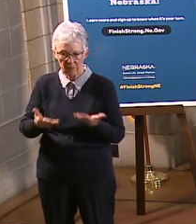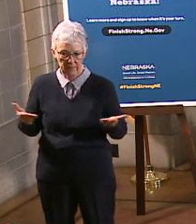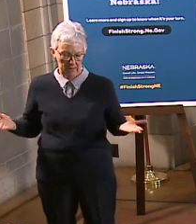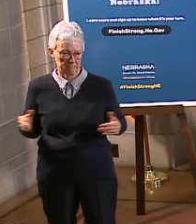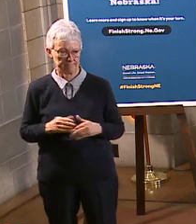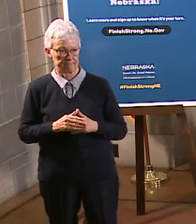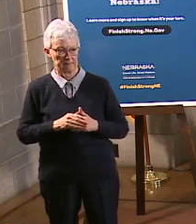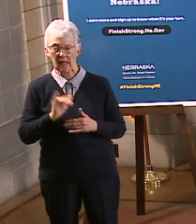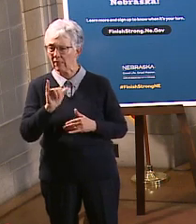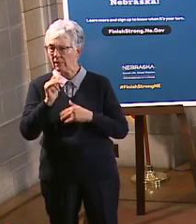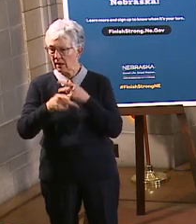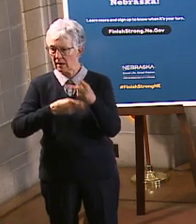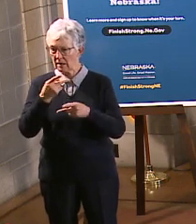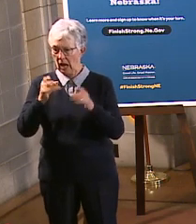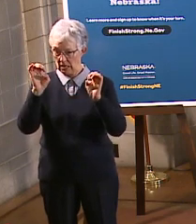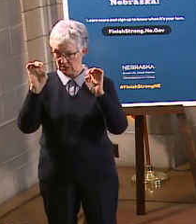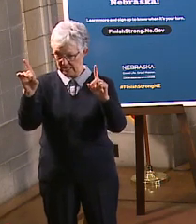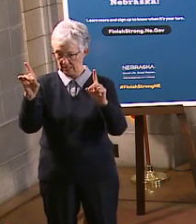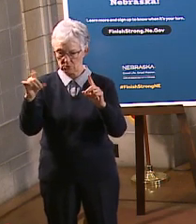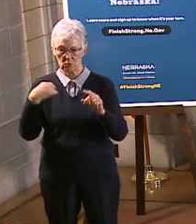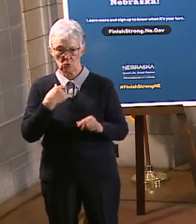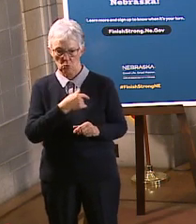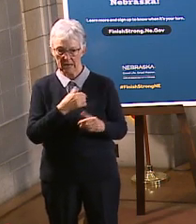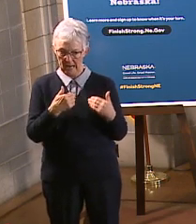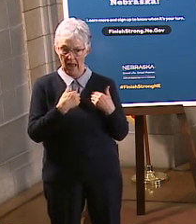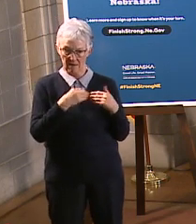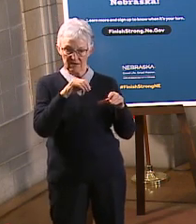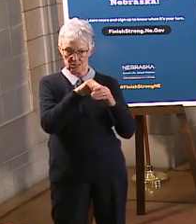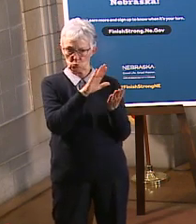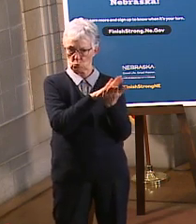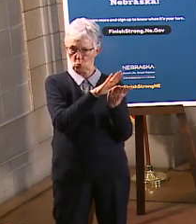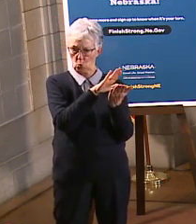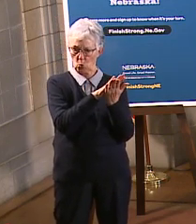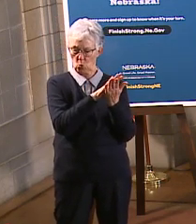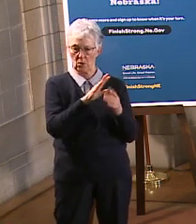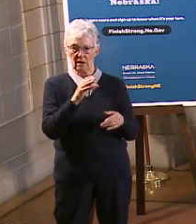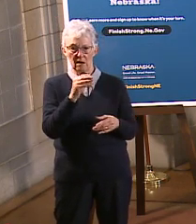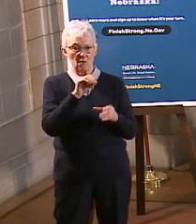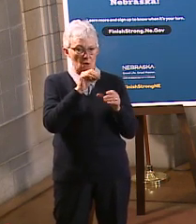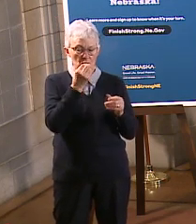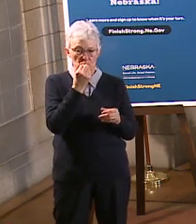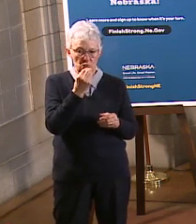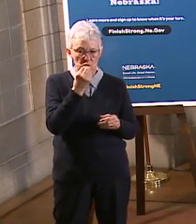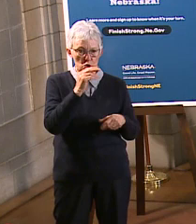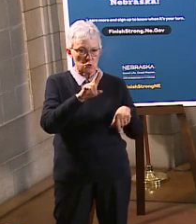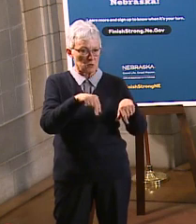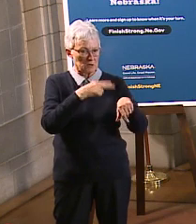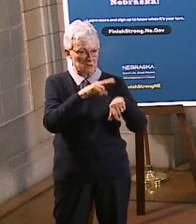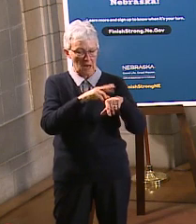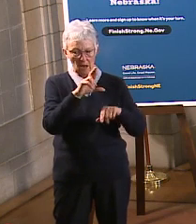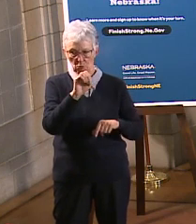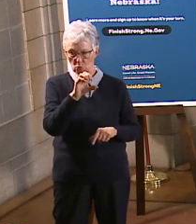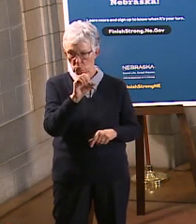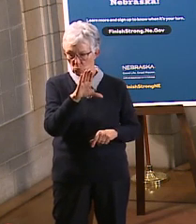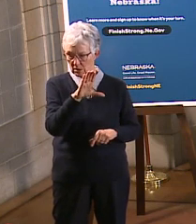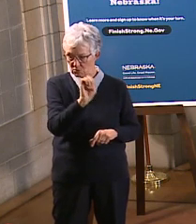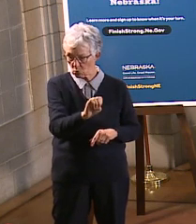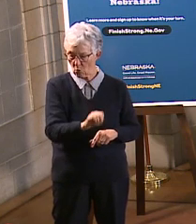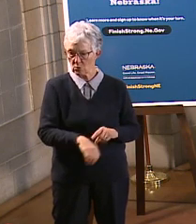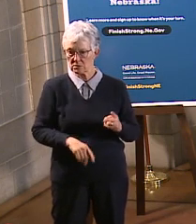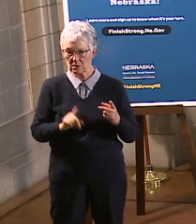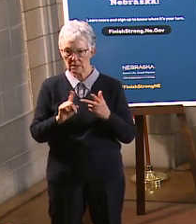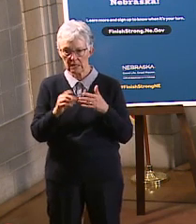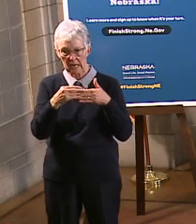provides classroom instruction in agriculture, food and natural resources, leadership-based activities, and competitions